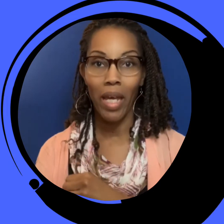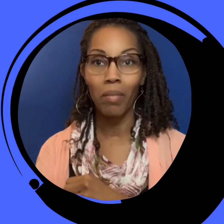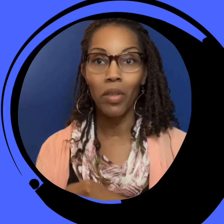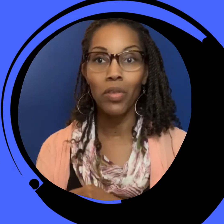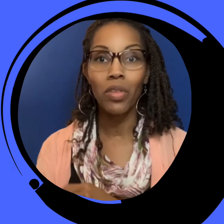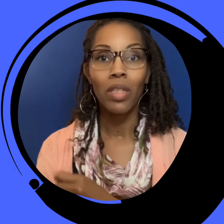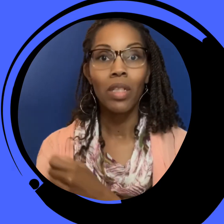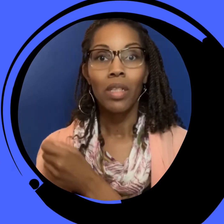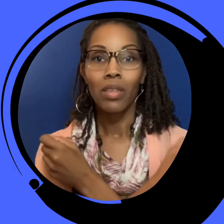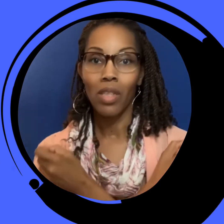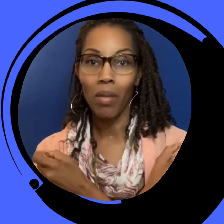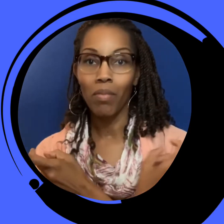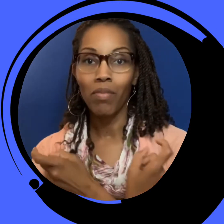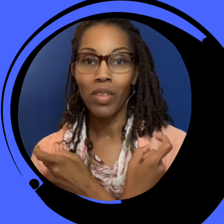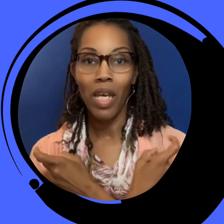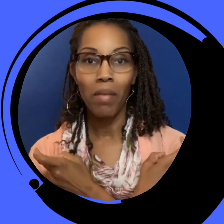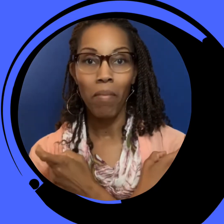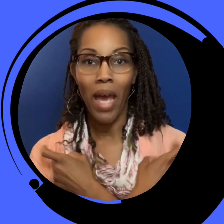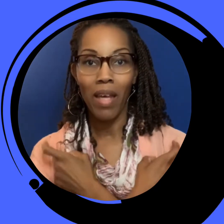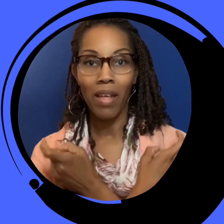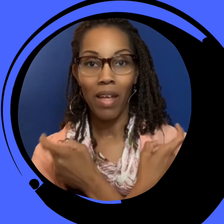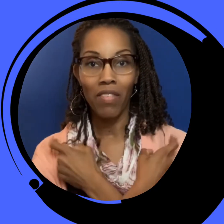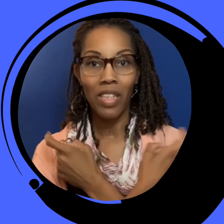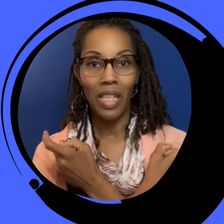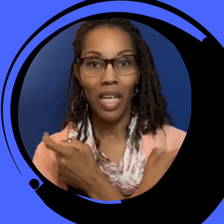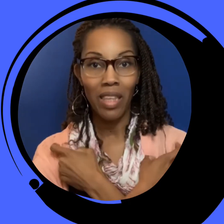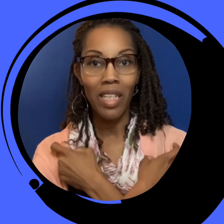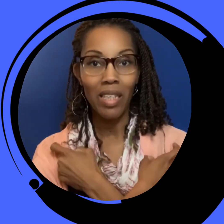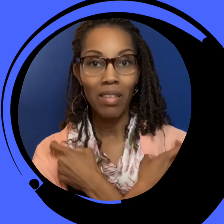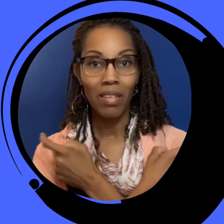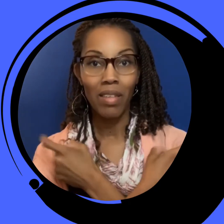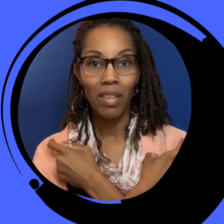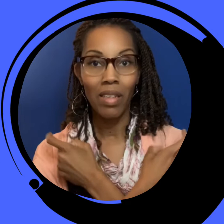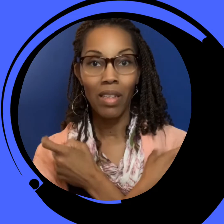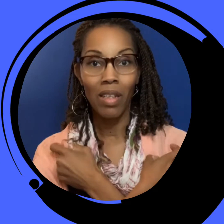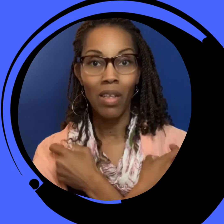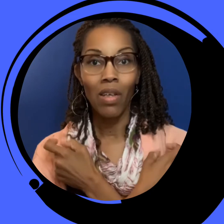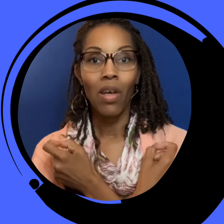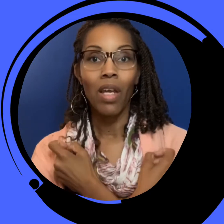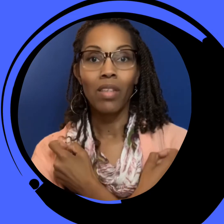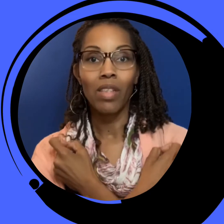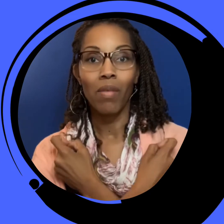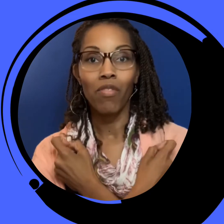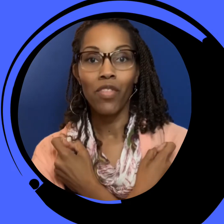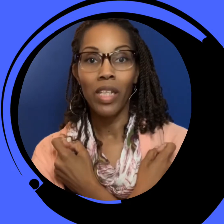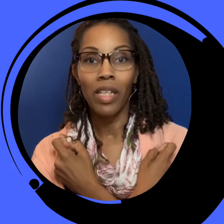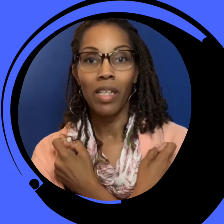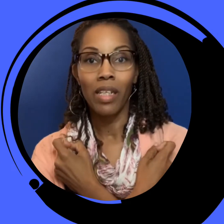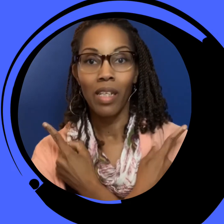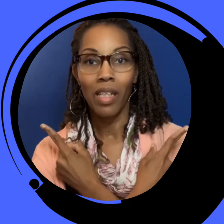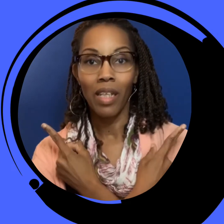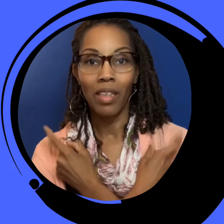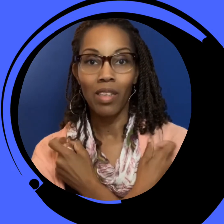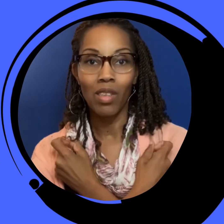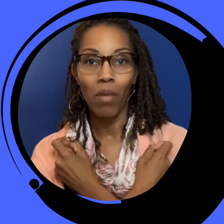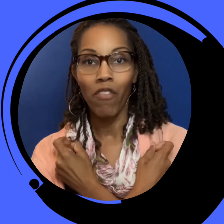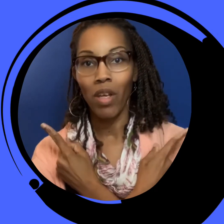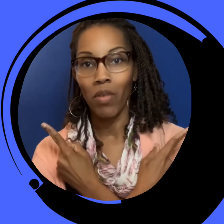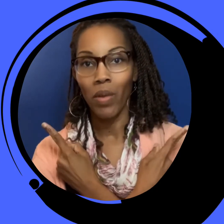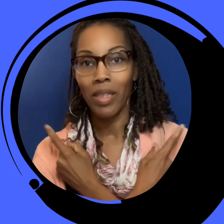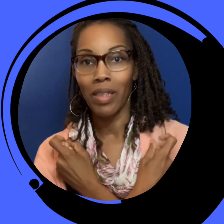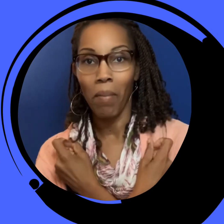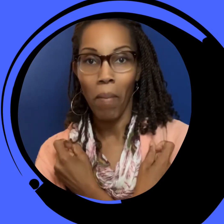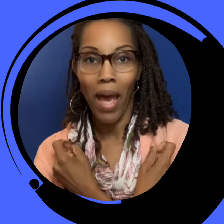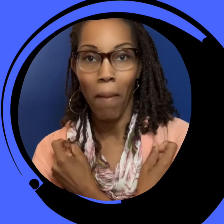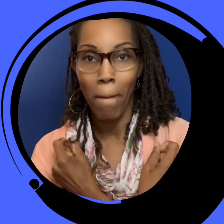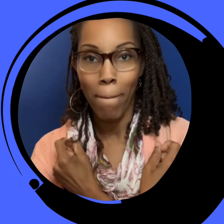for animals. Some sign bat, I've seen like this, and some flick like this. Is my favorite